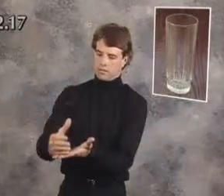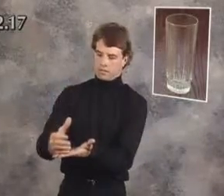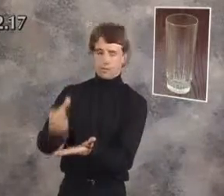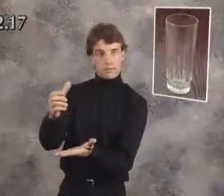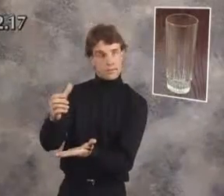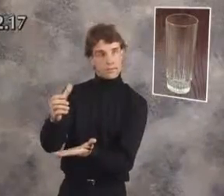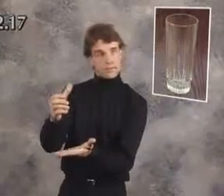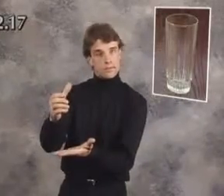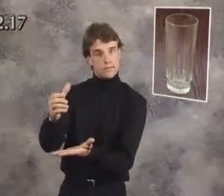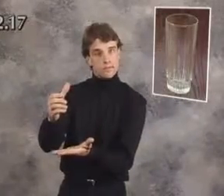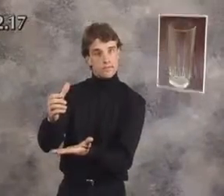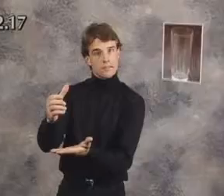Glass.